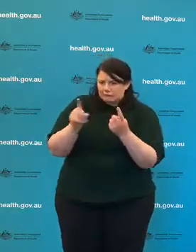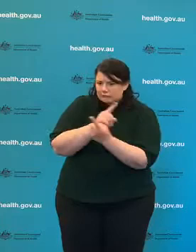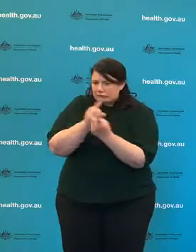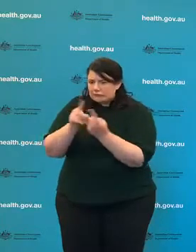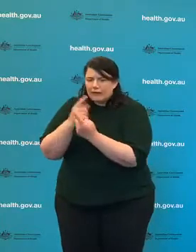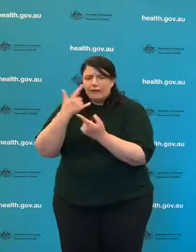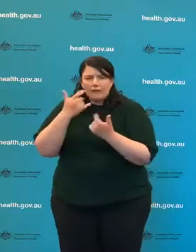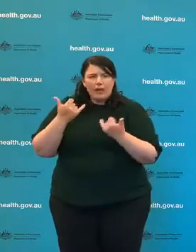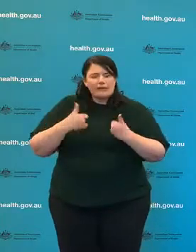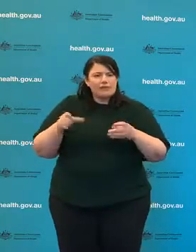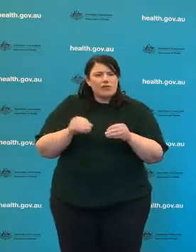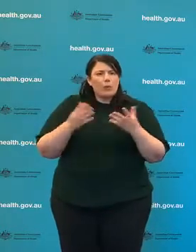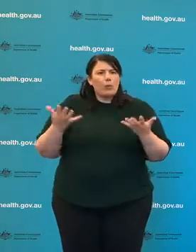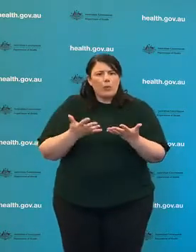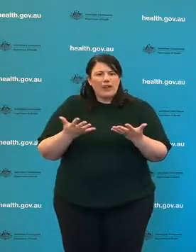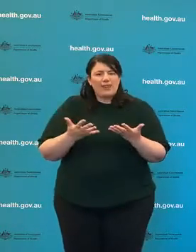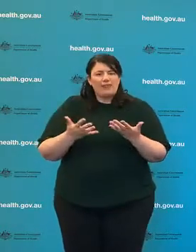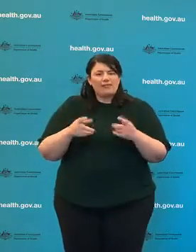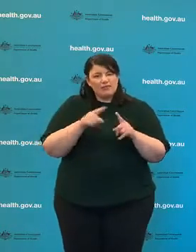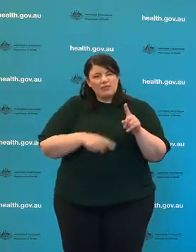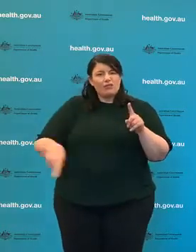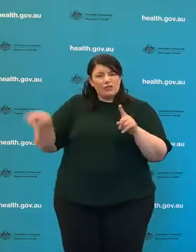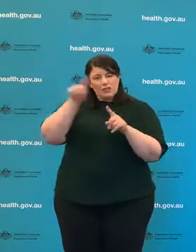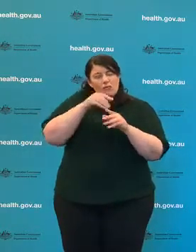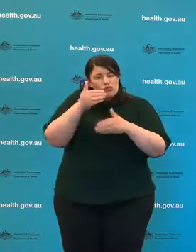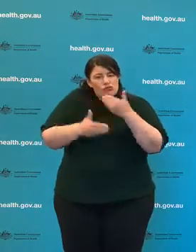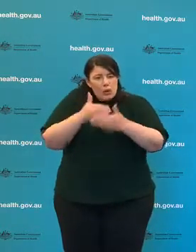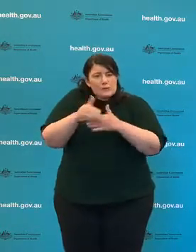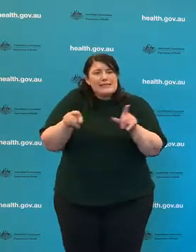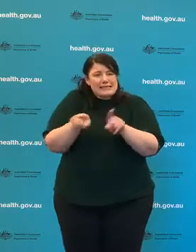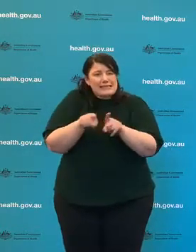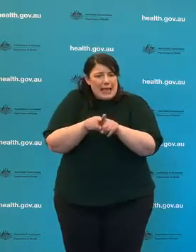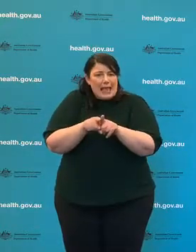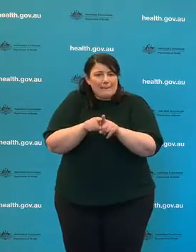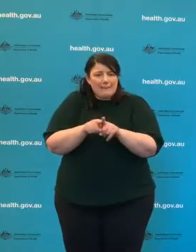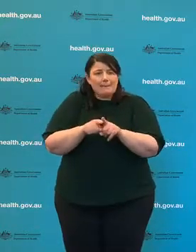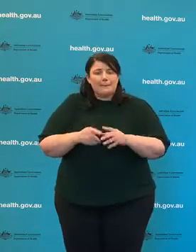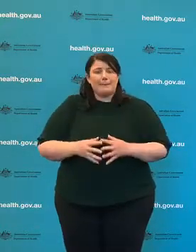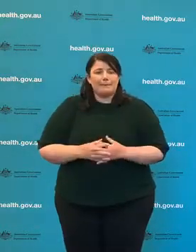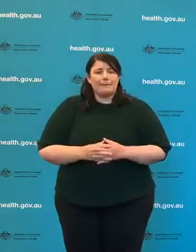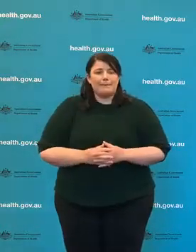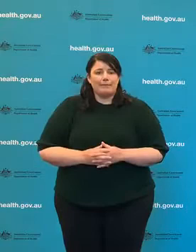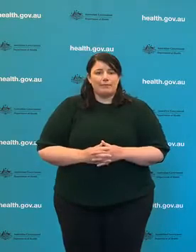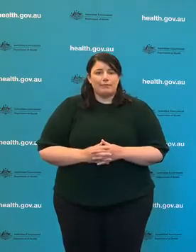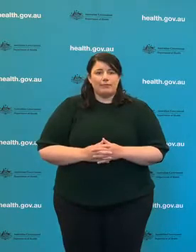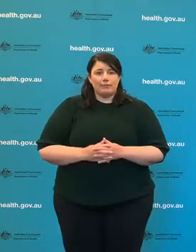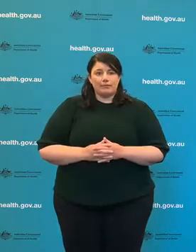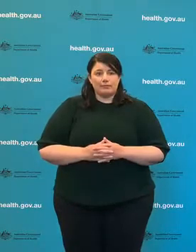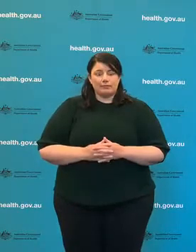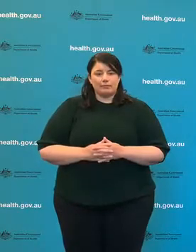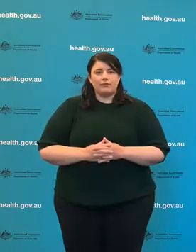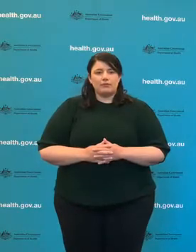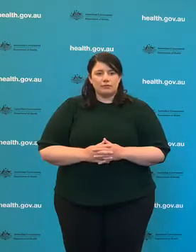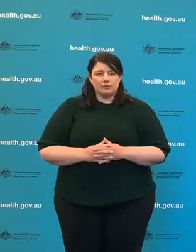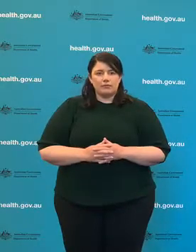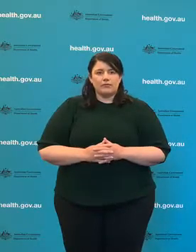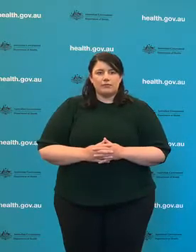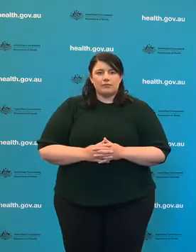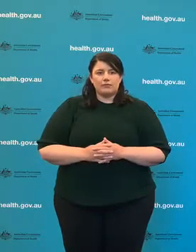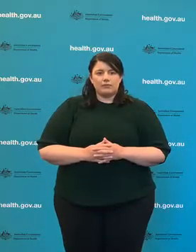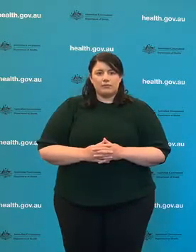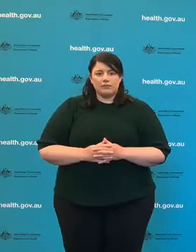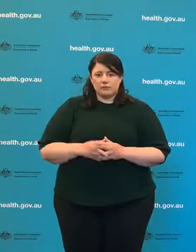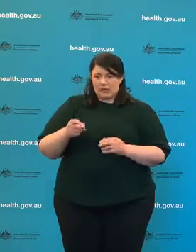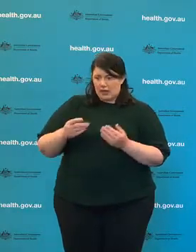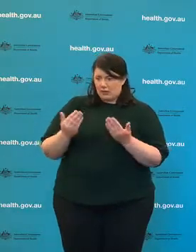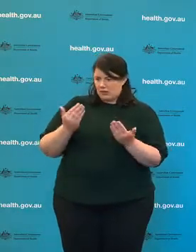else in Australia. And rather than concentrating on the any differences between the two, it's